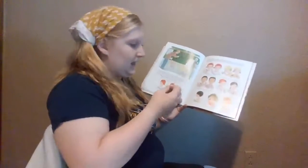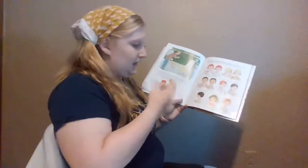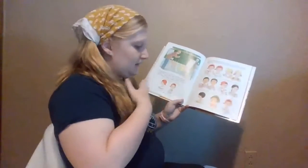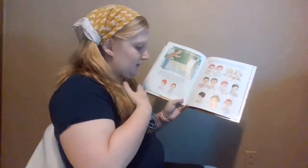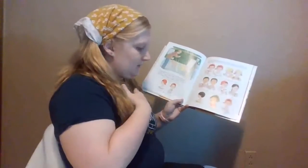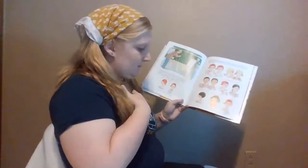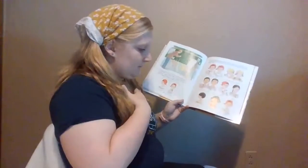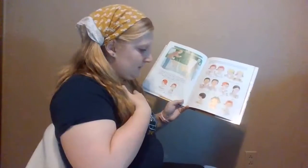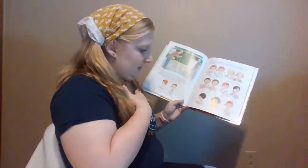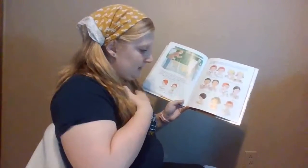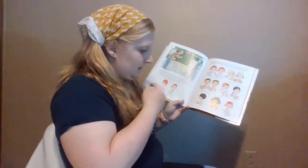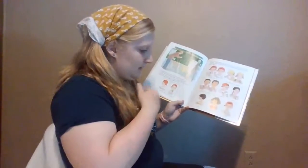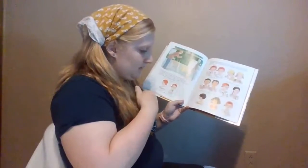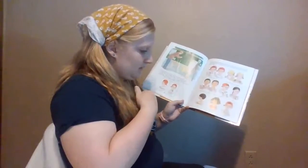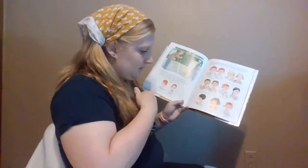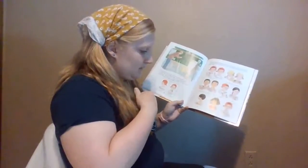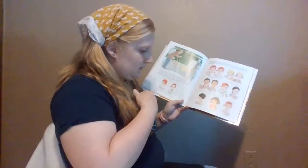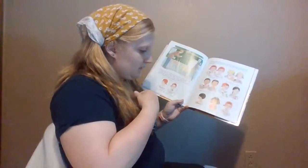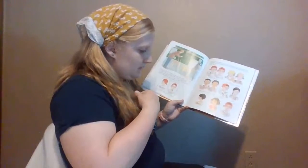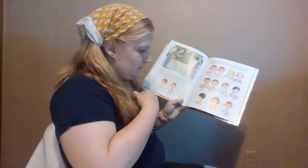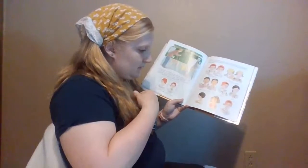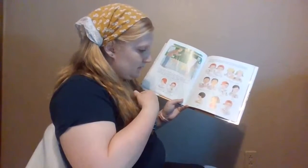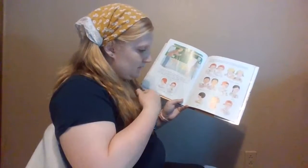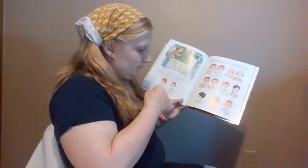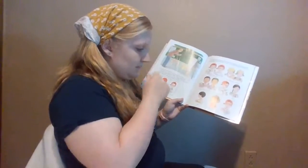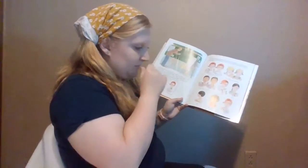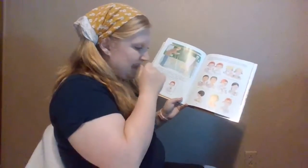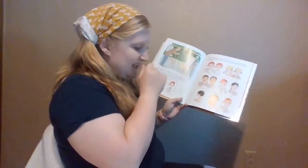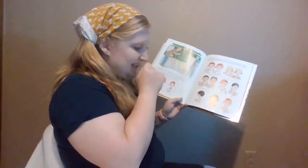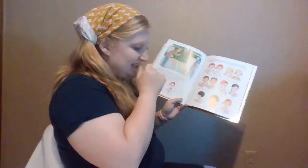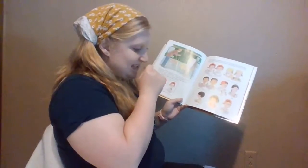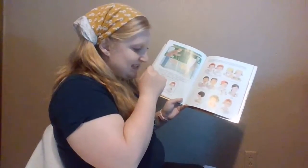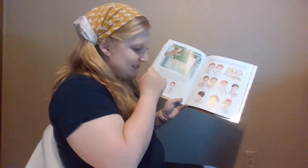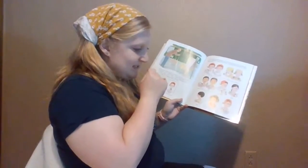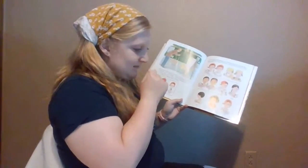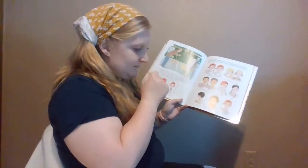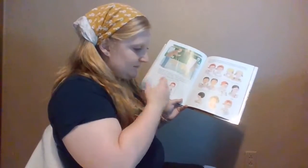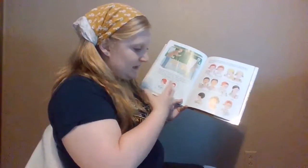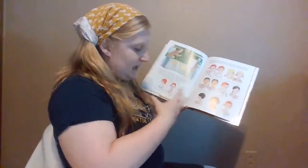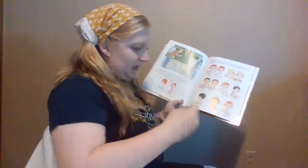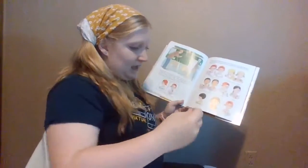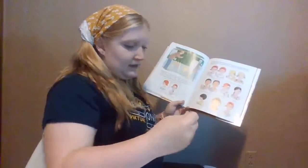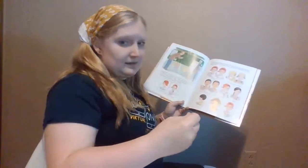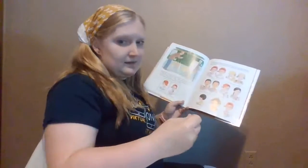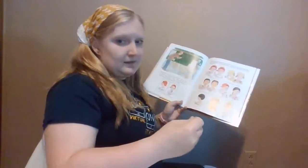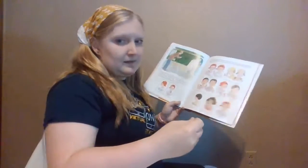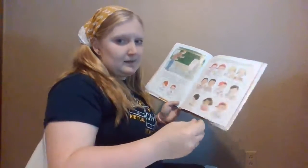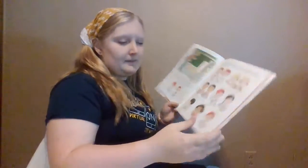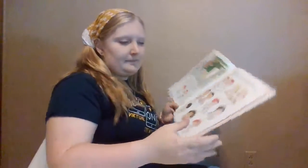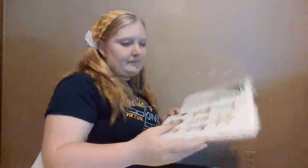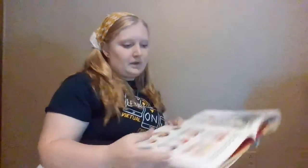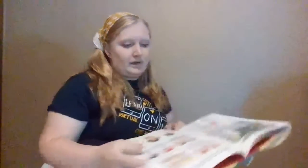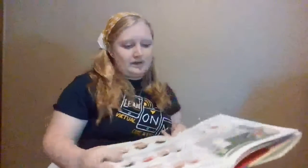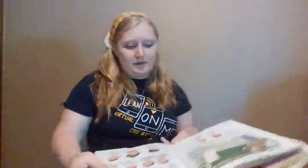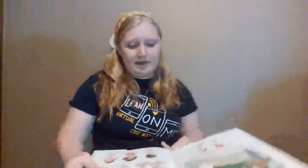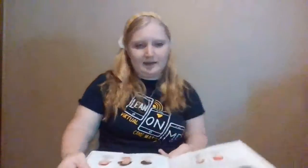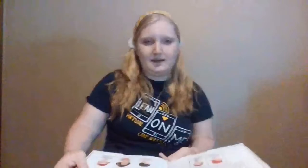Buy me some peanuts. And so let's do that